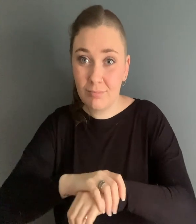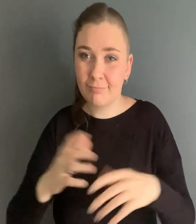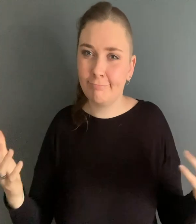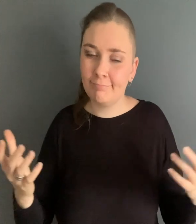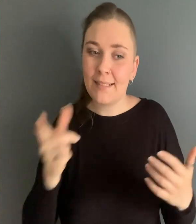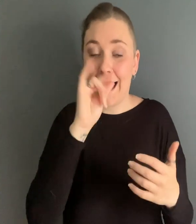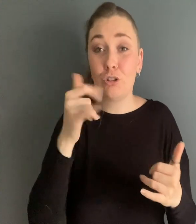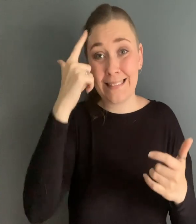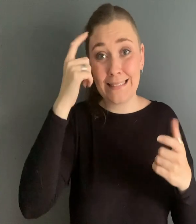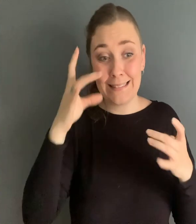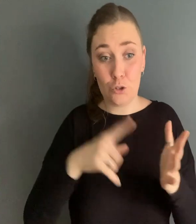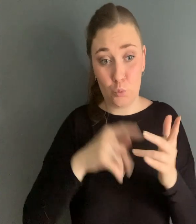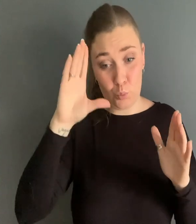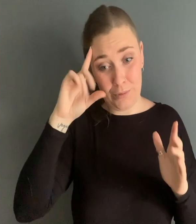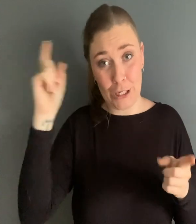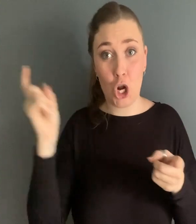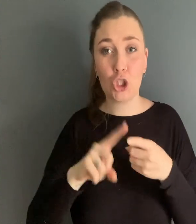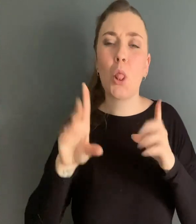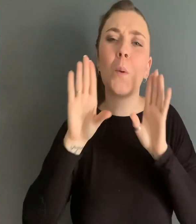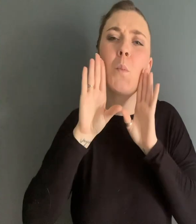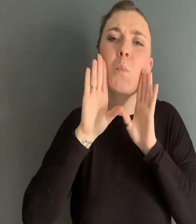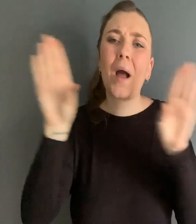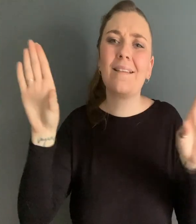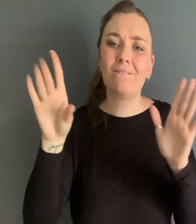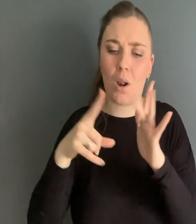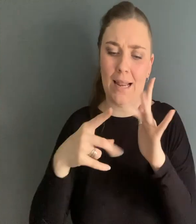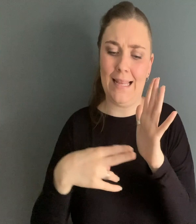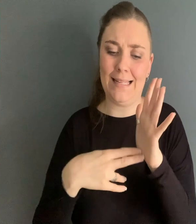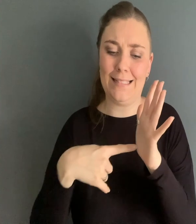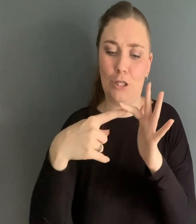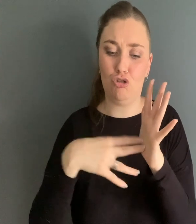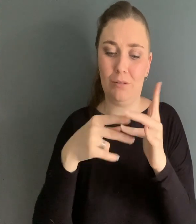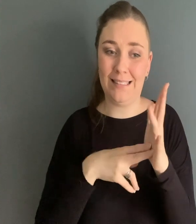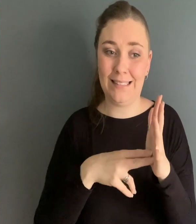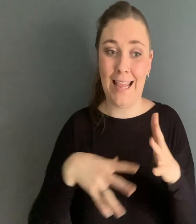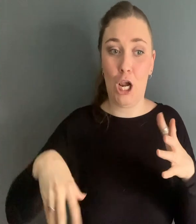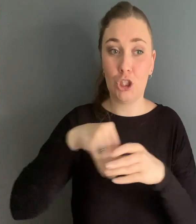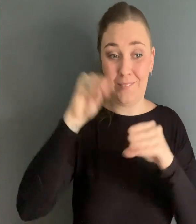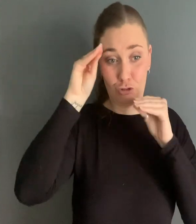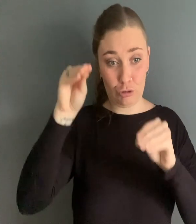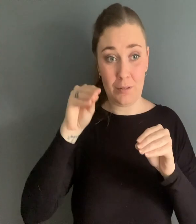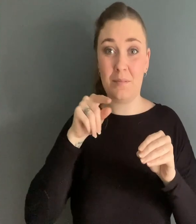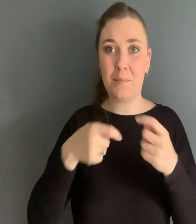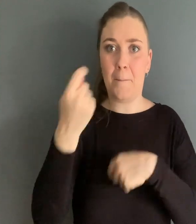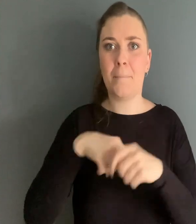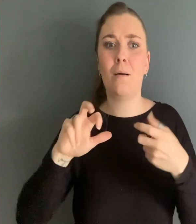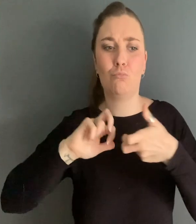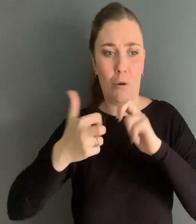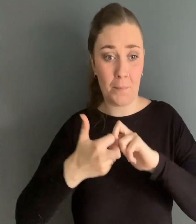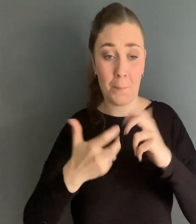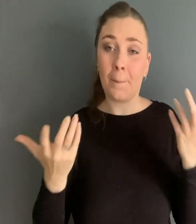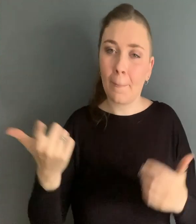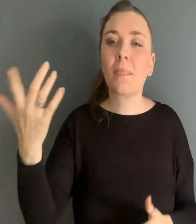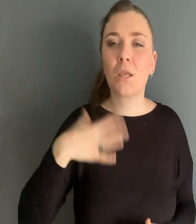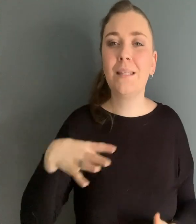acknowledging the wonderful intentions that brought inclusive education into being. The problem is,